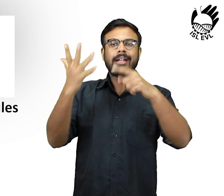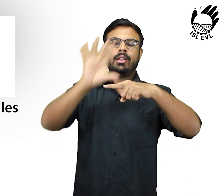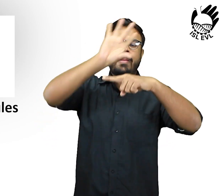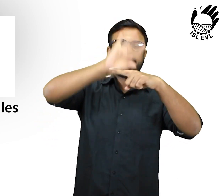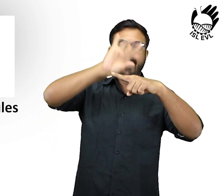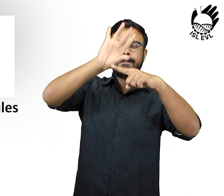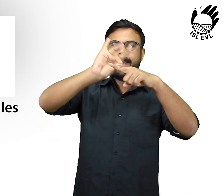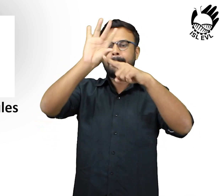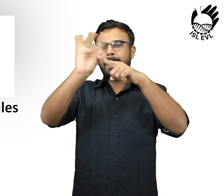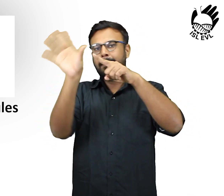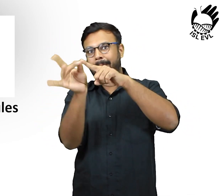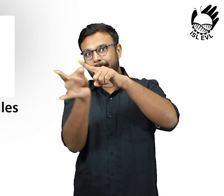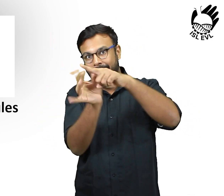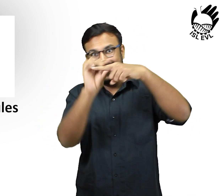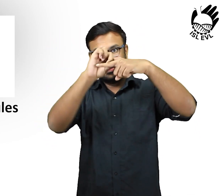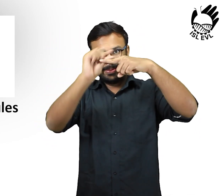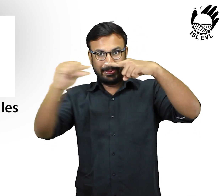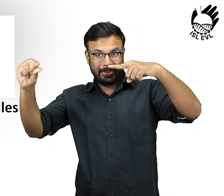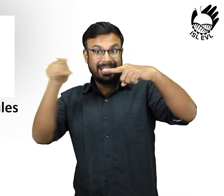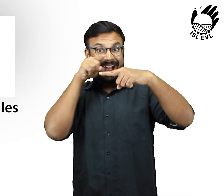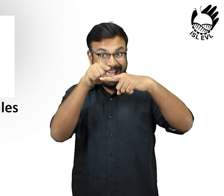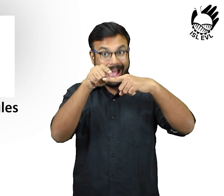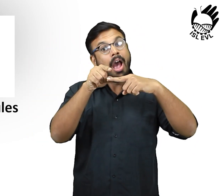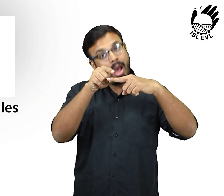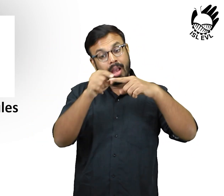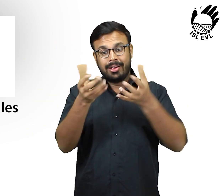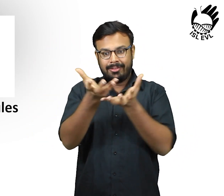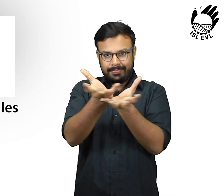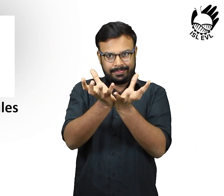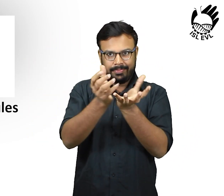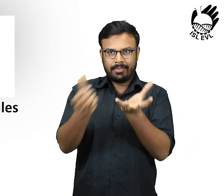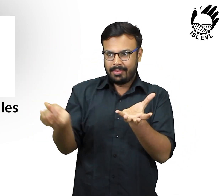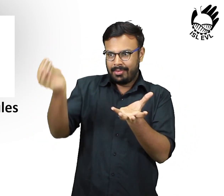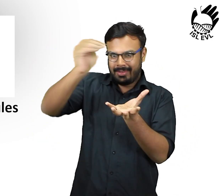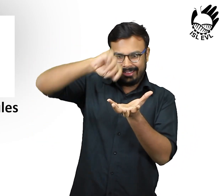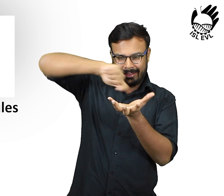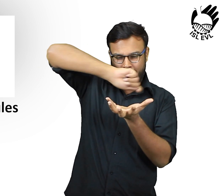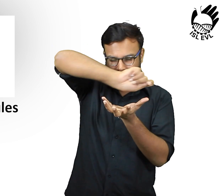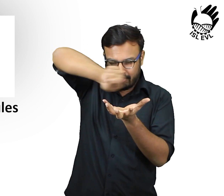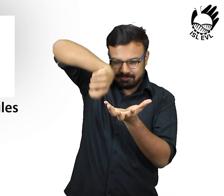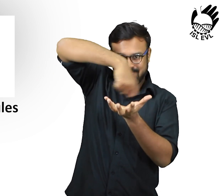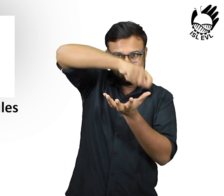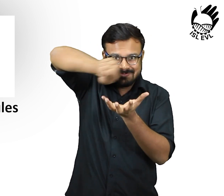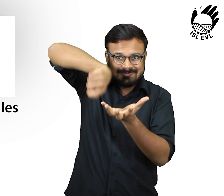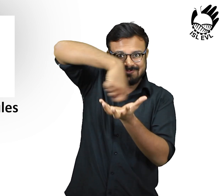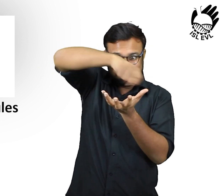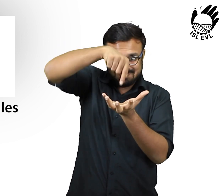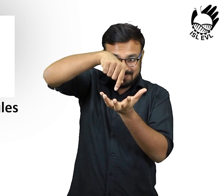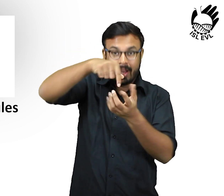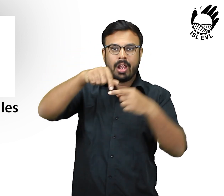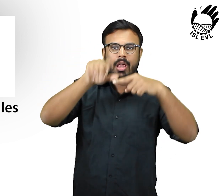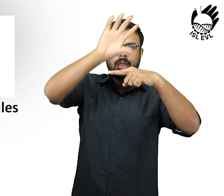such as polyvinyl alcohol and polyvinyl acetate. They combine